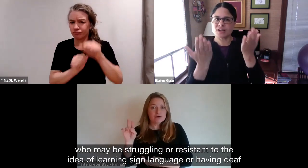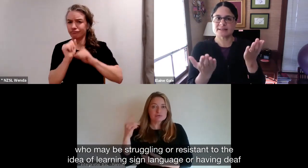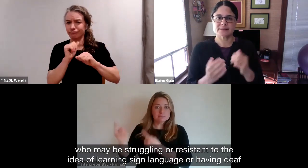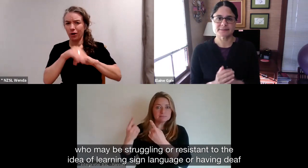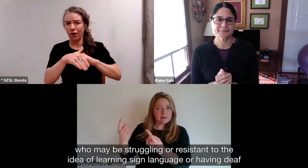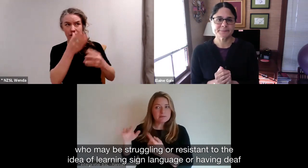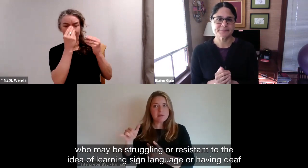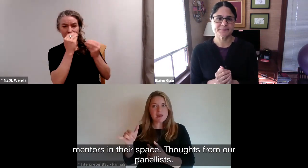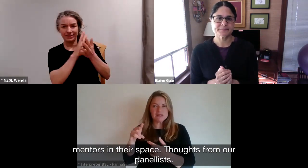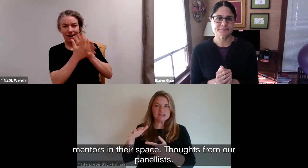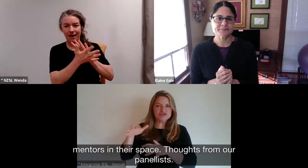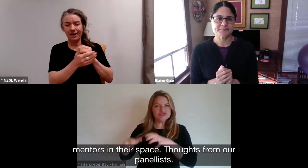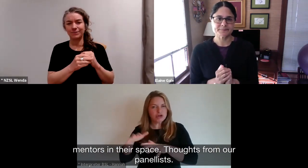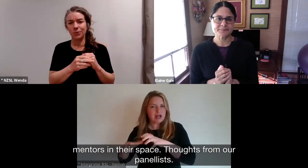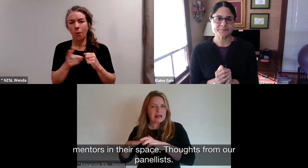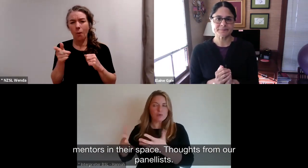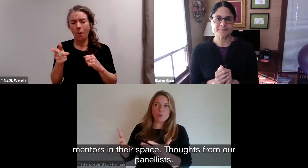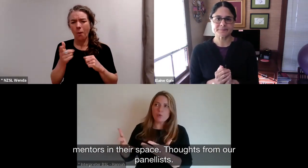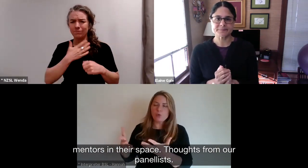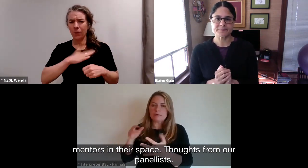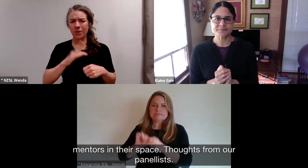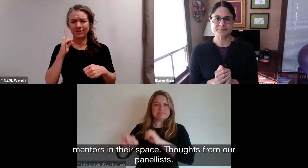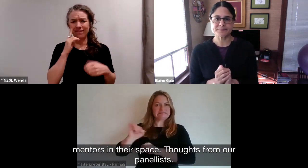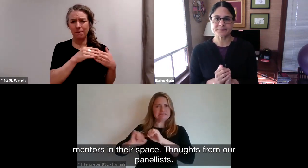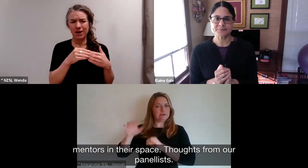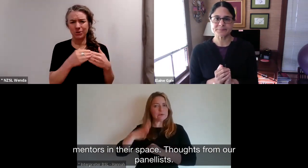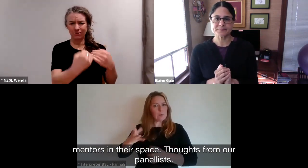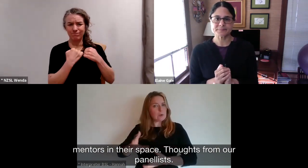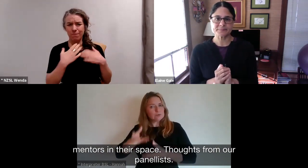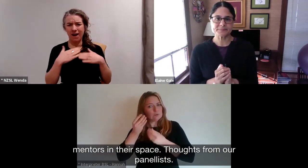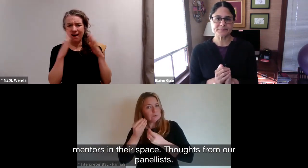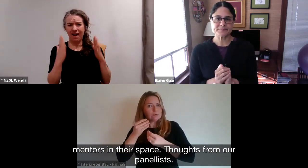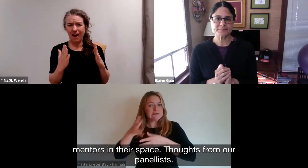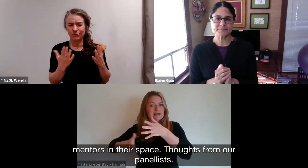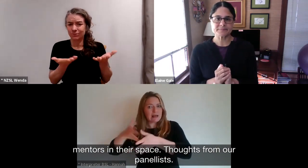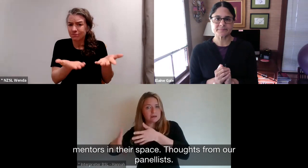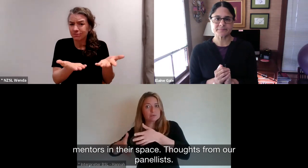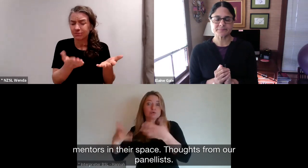sign language or having deaf mentors in their space? Thoughts from our panelists?